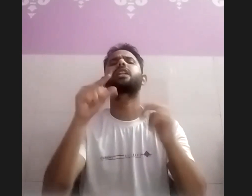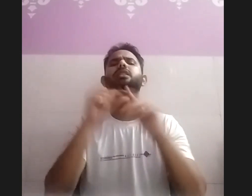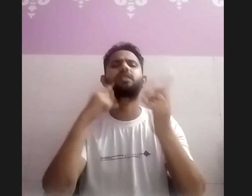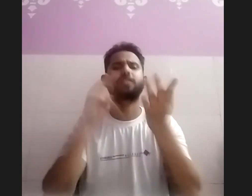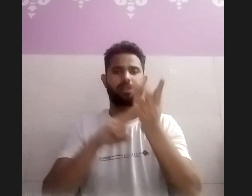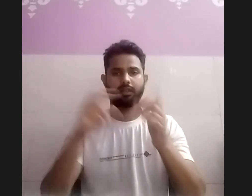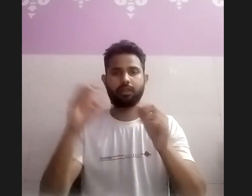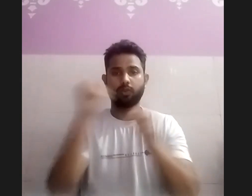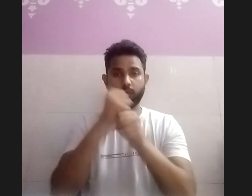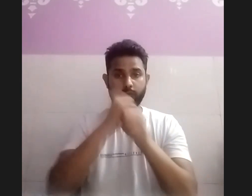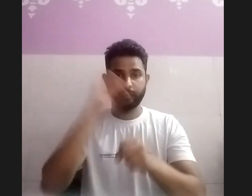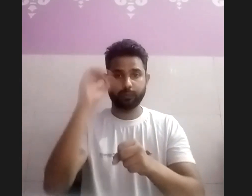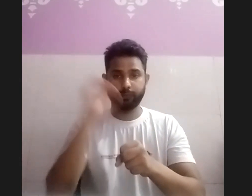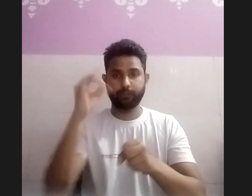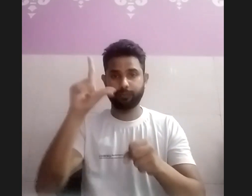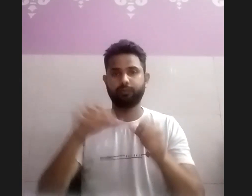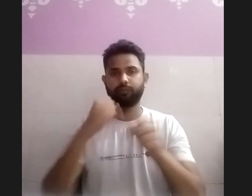location or tagging the location,